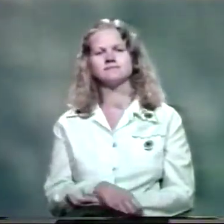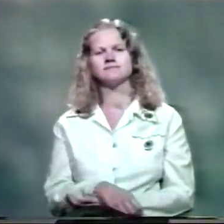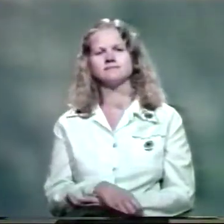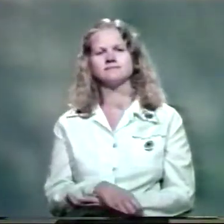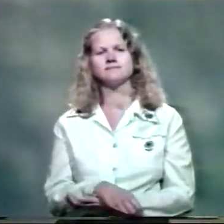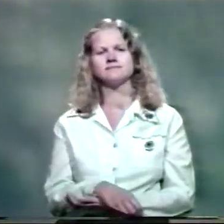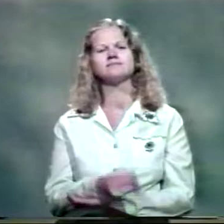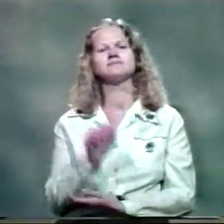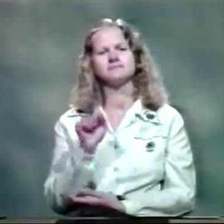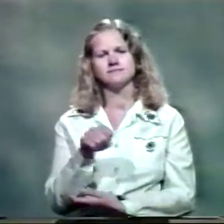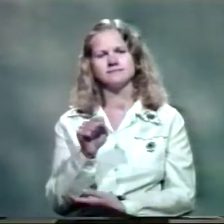Yes.